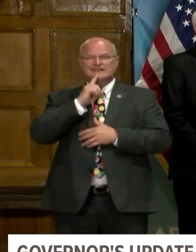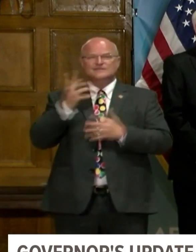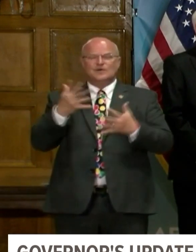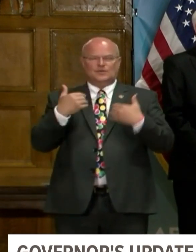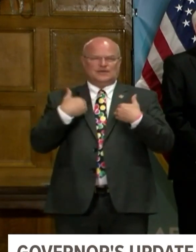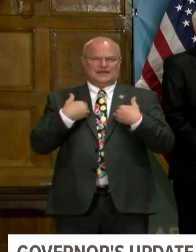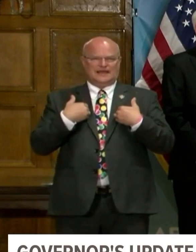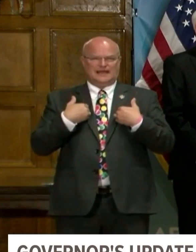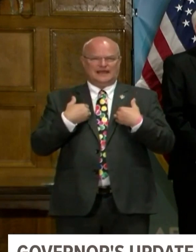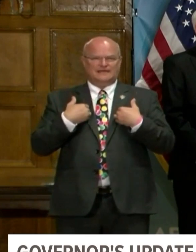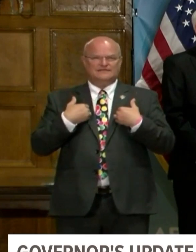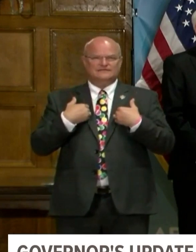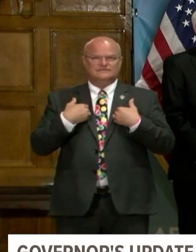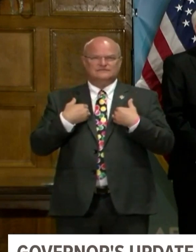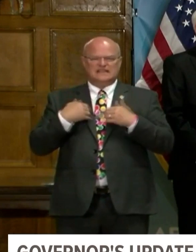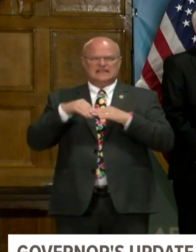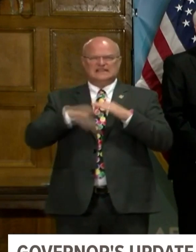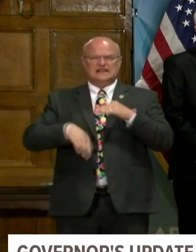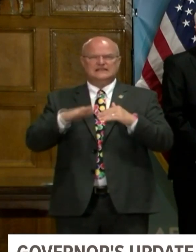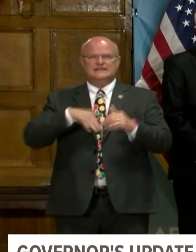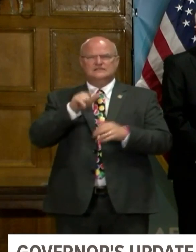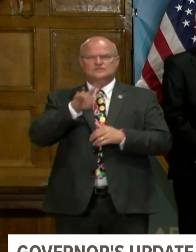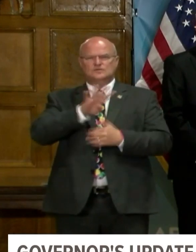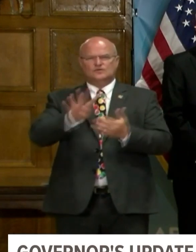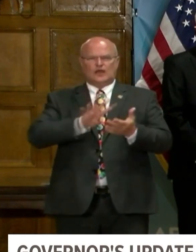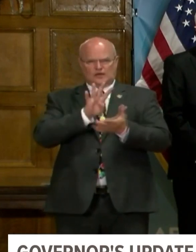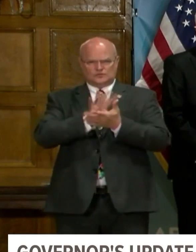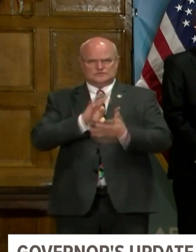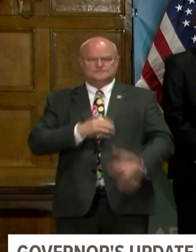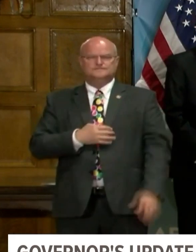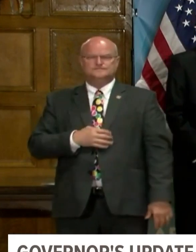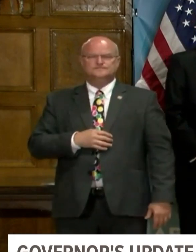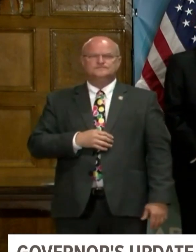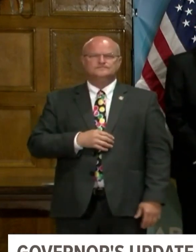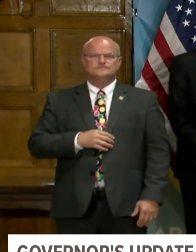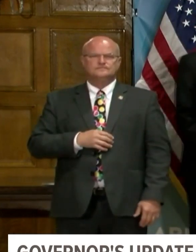what we have in less than 24 hours.